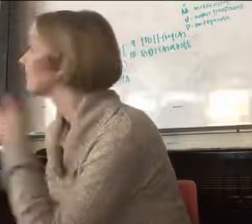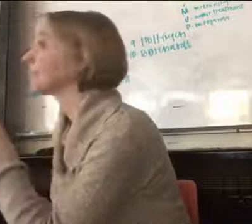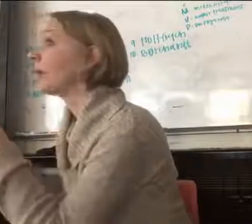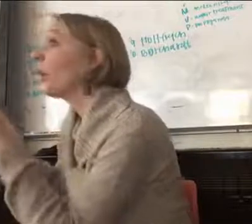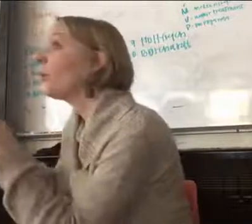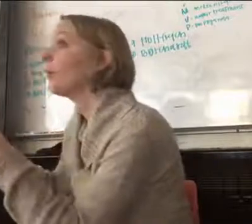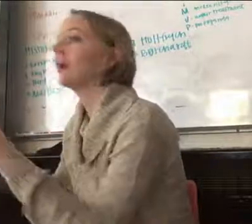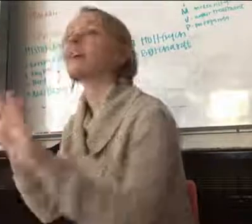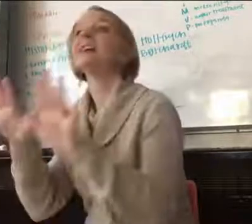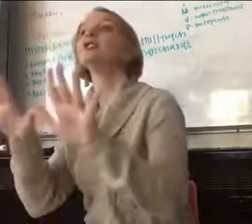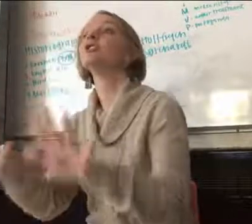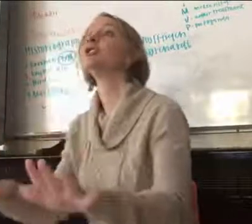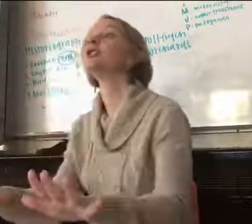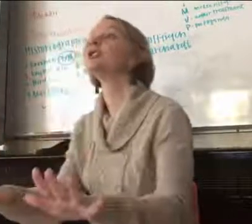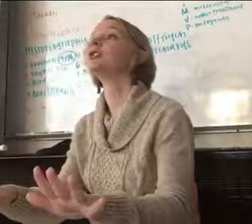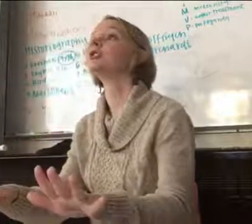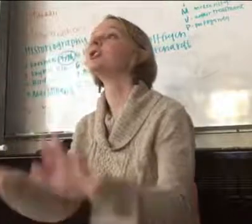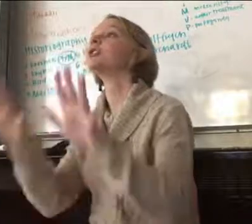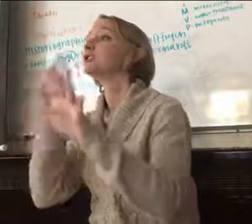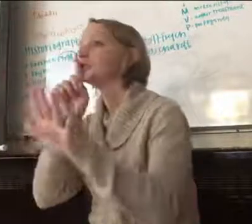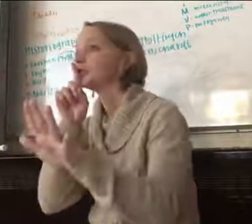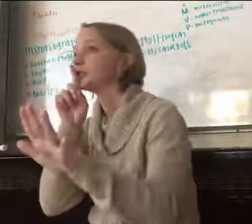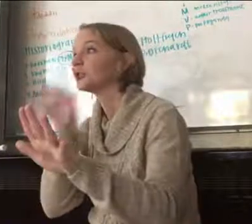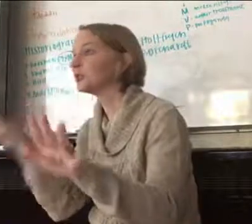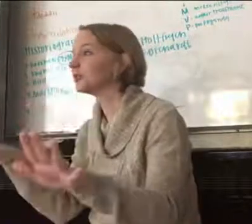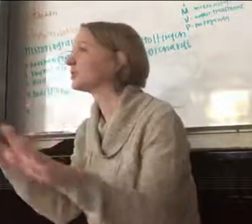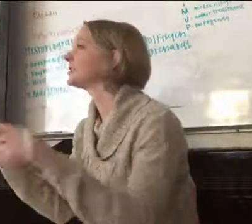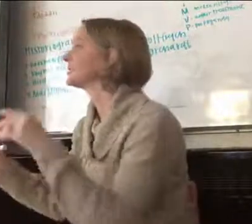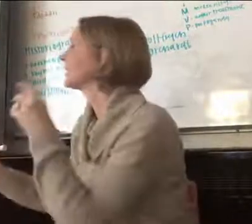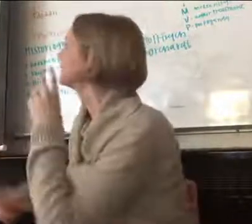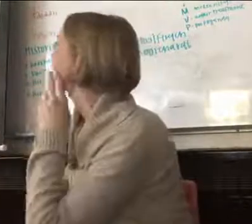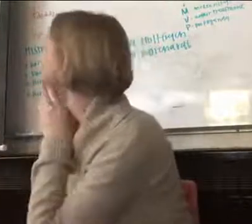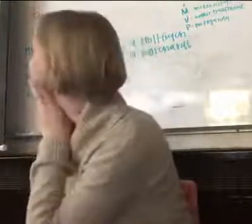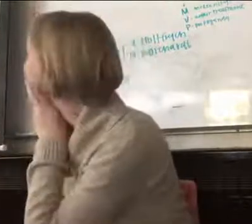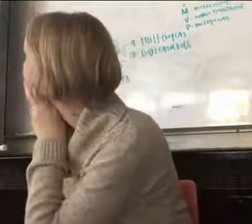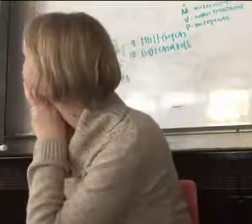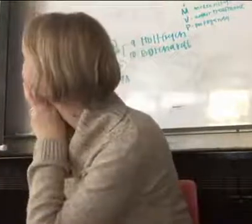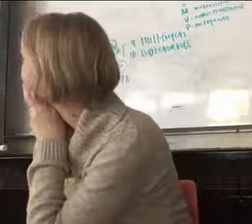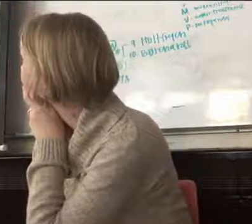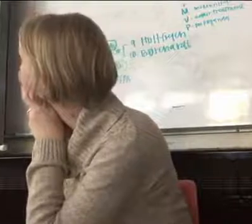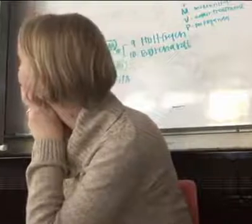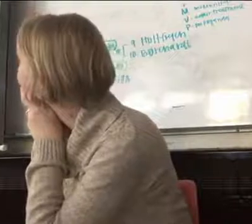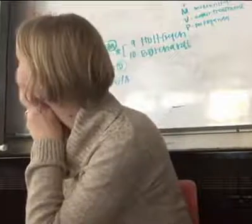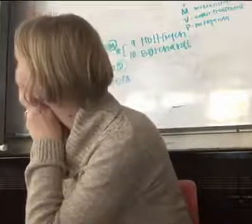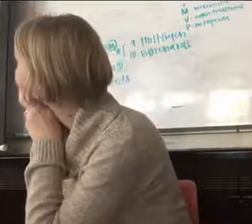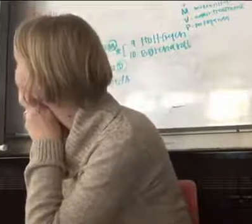Whoa. Okay, okay. You can be a little bit calmer, guys.